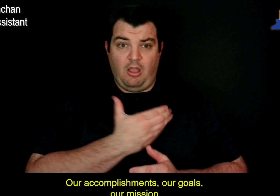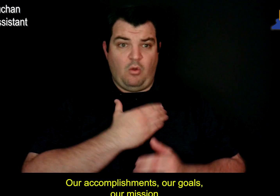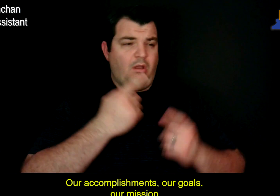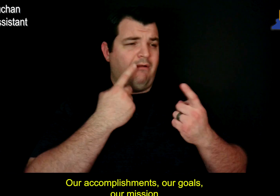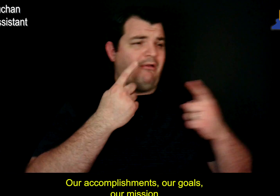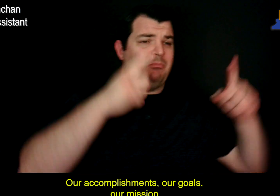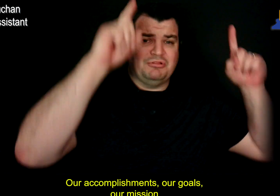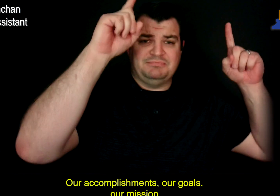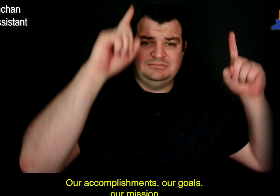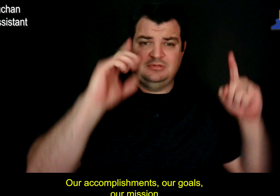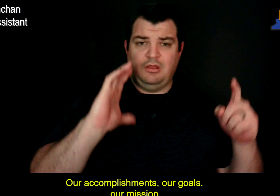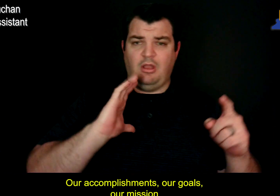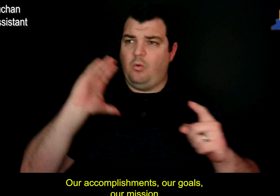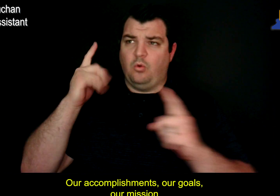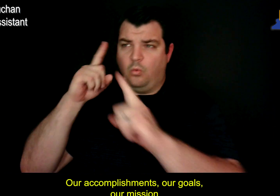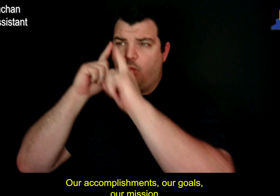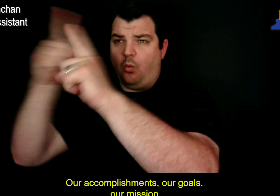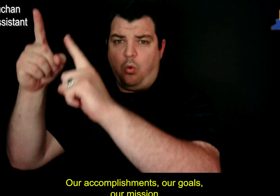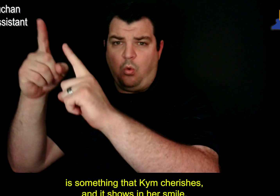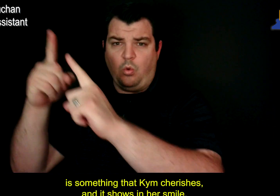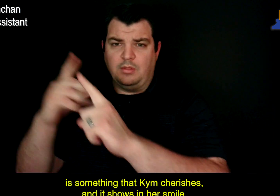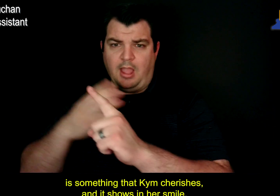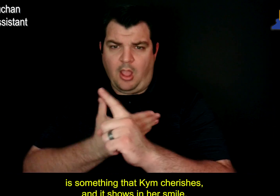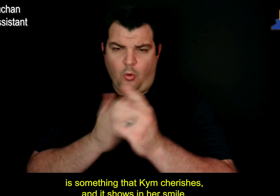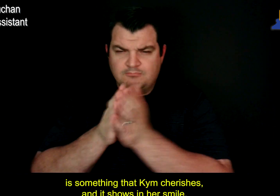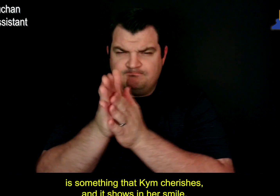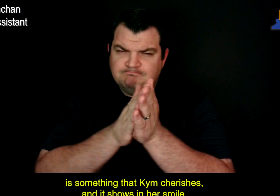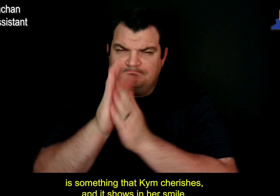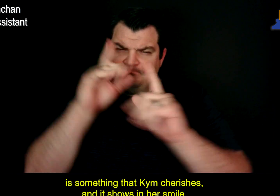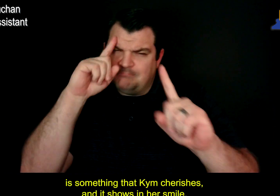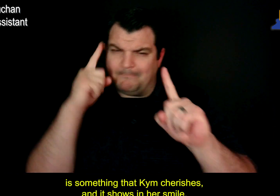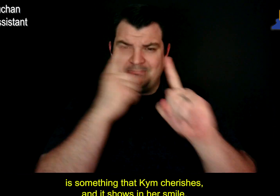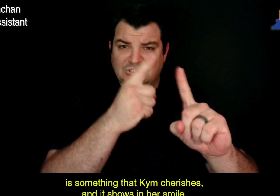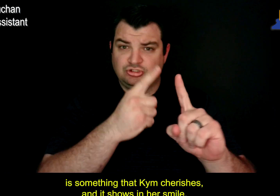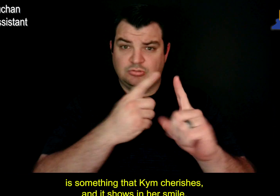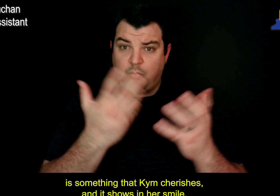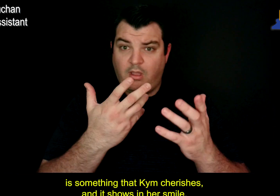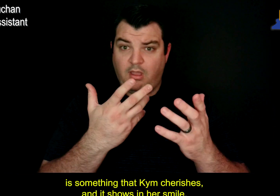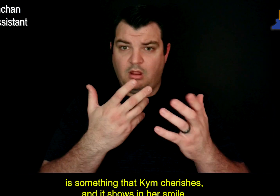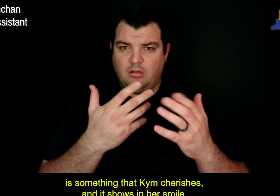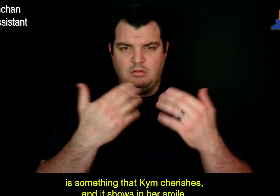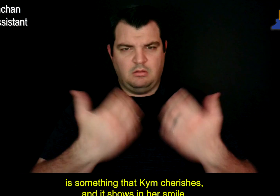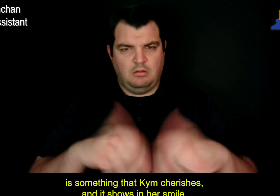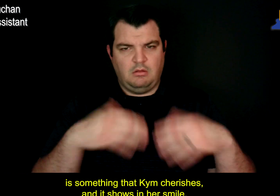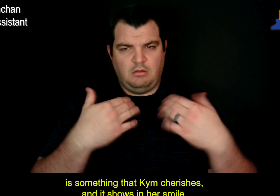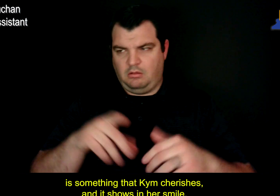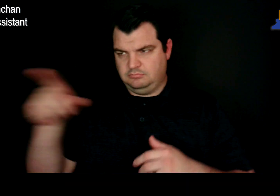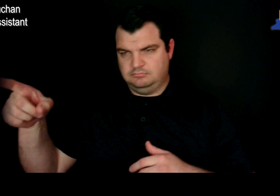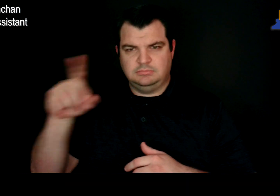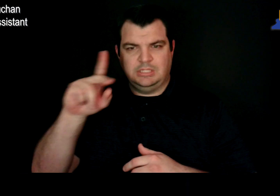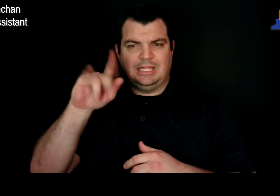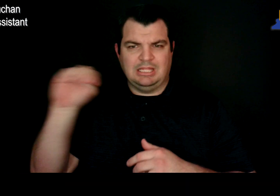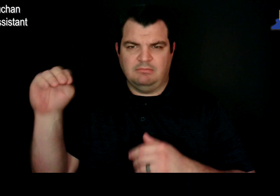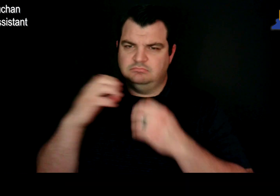Our accomplishments, our goals, our mission is something that Kim cherishes, and it shows in her